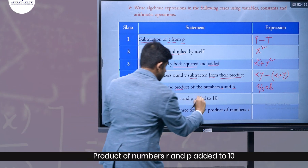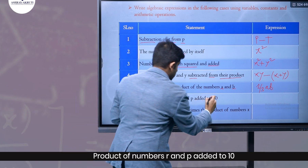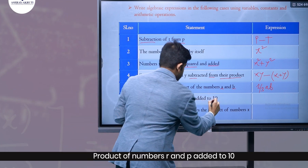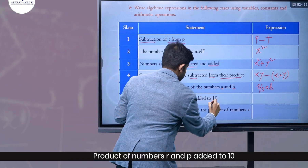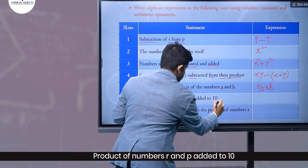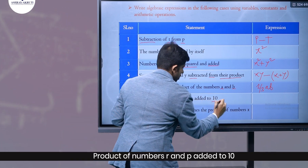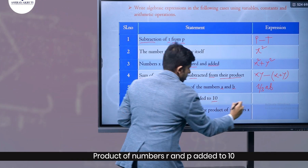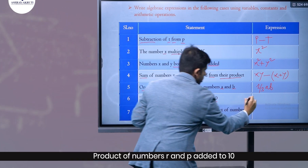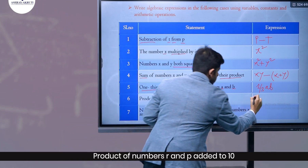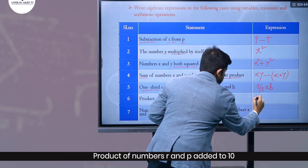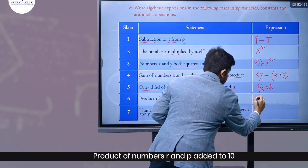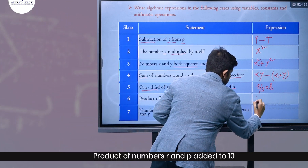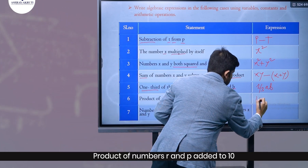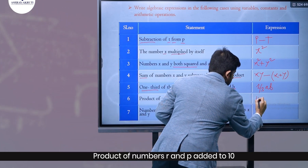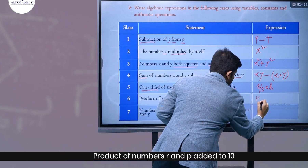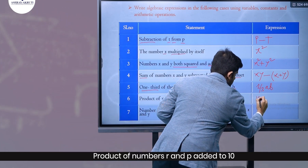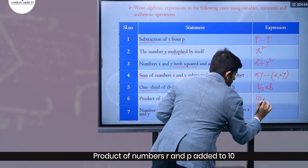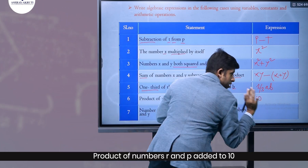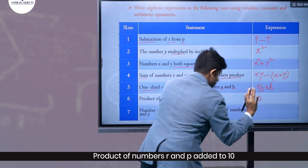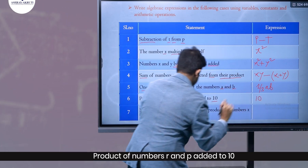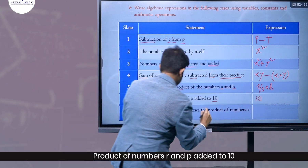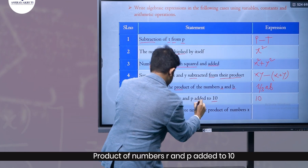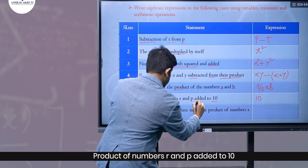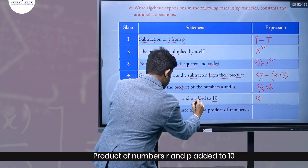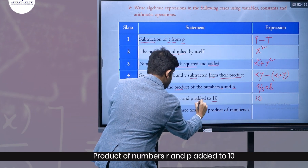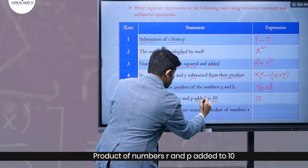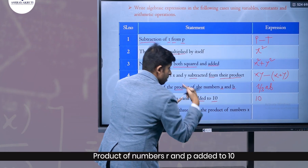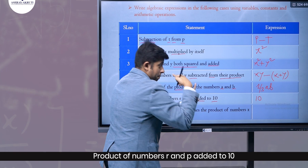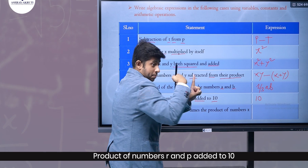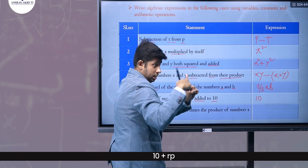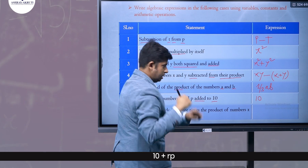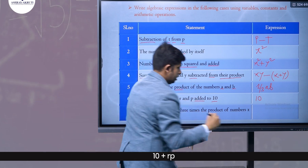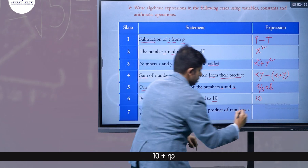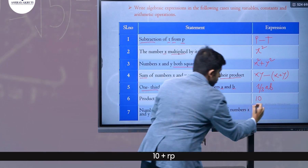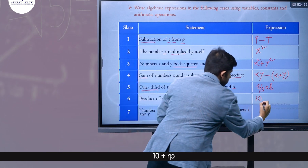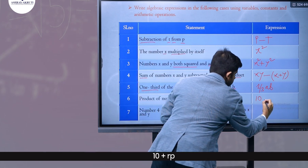Product of numbers r and p added to 10. 10 plus